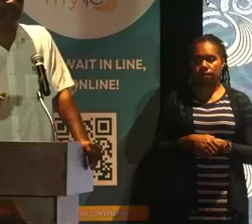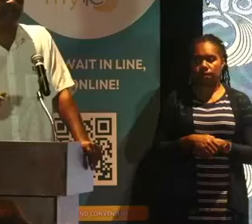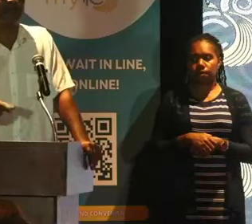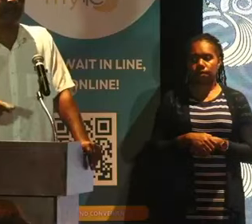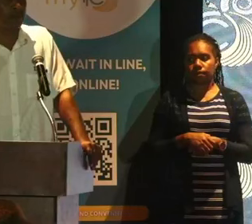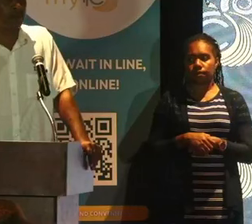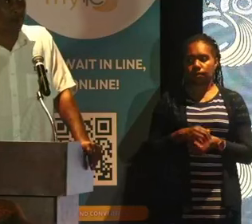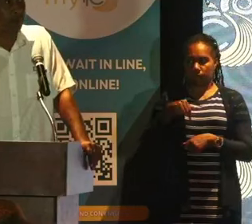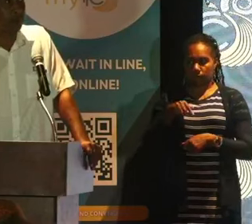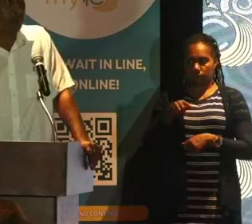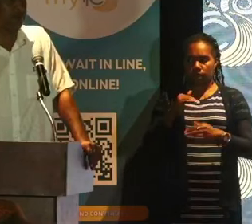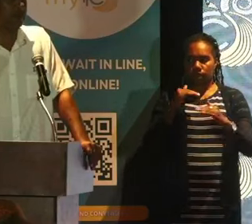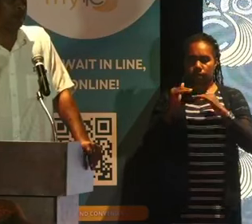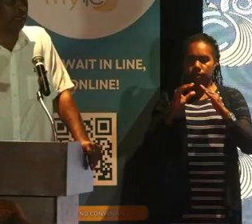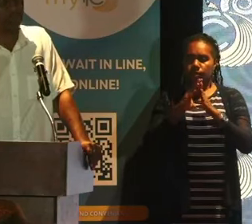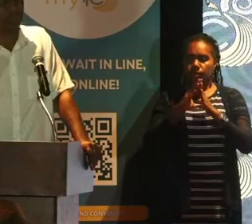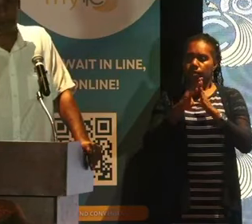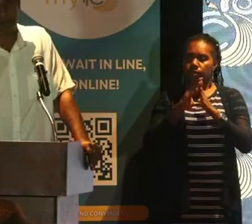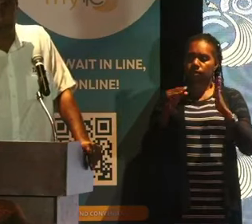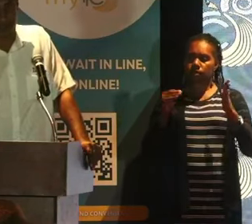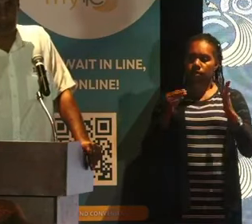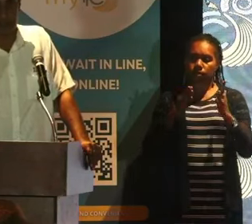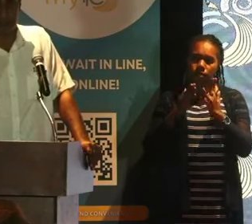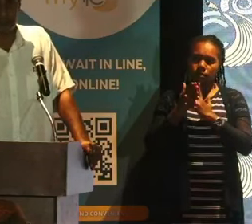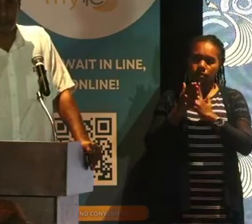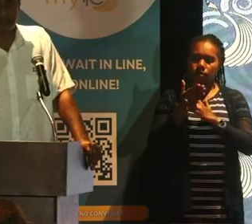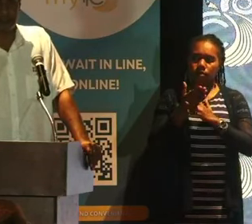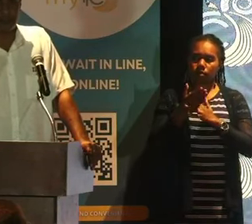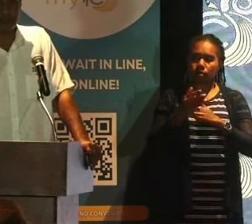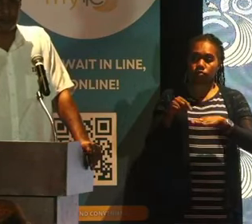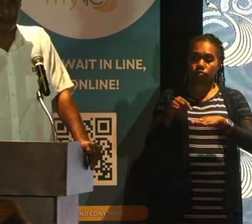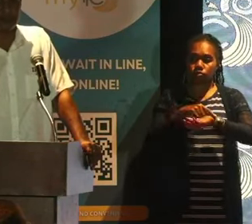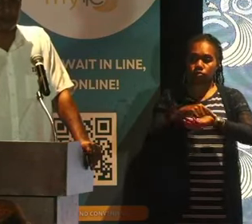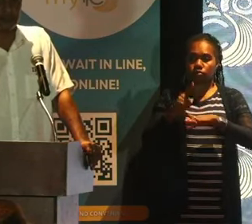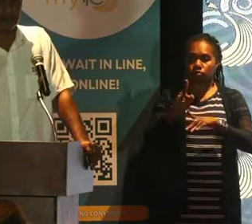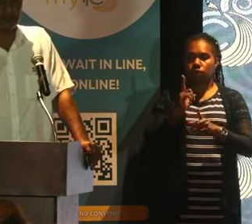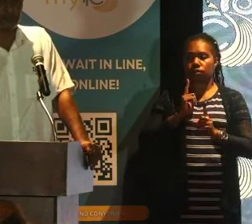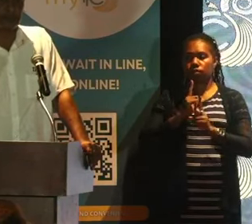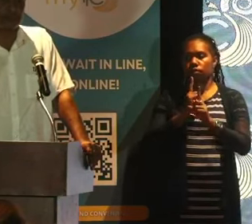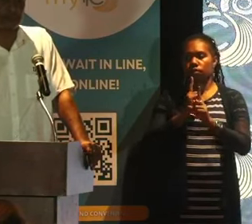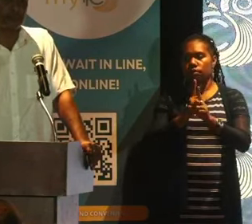non-citizens, then they have to go through the process of foreign enterprise certificate.